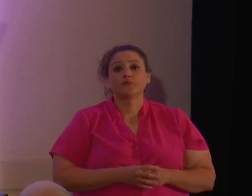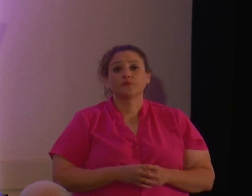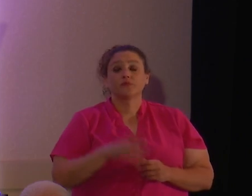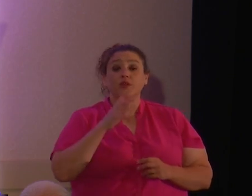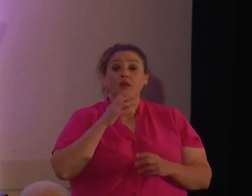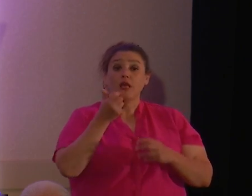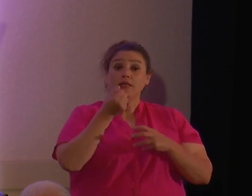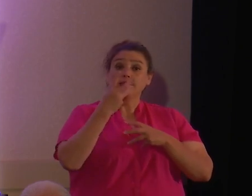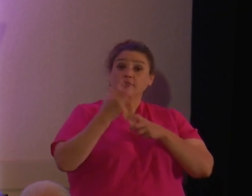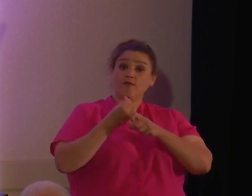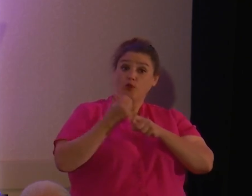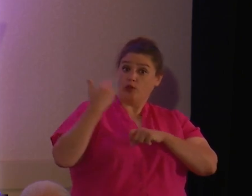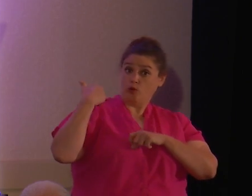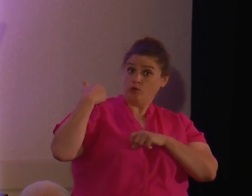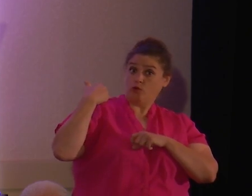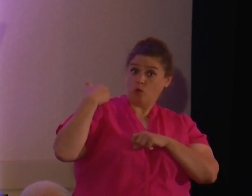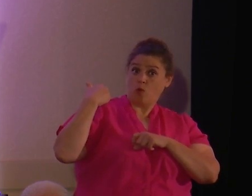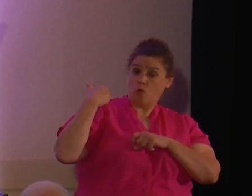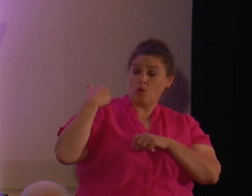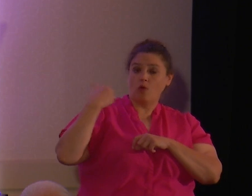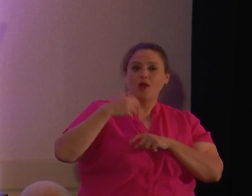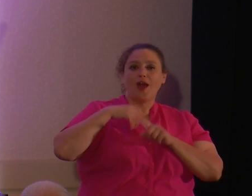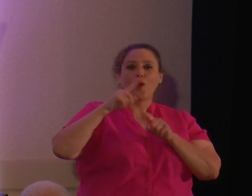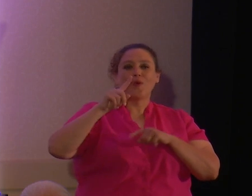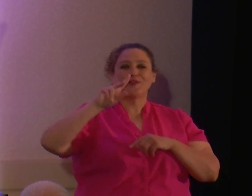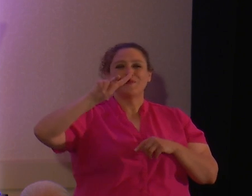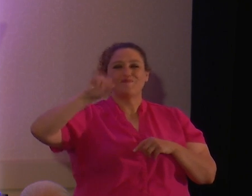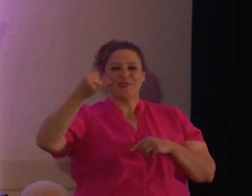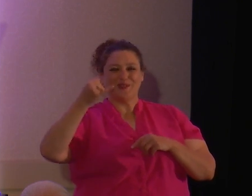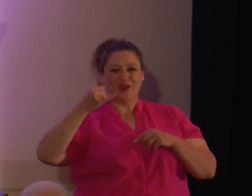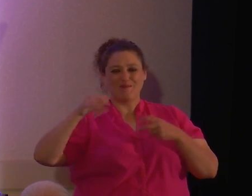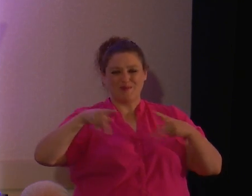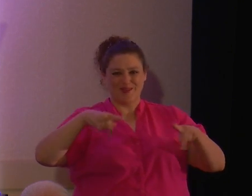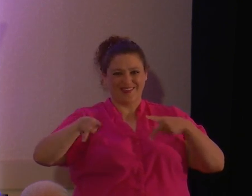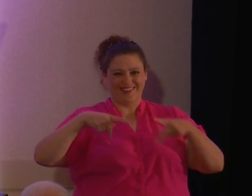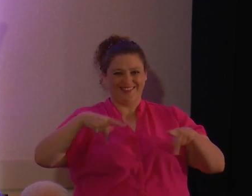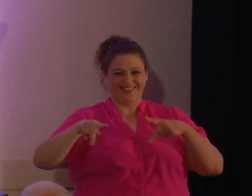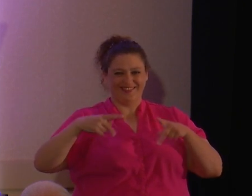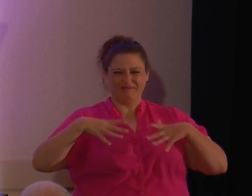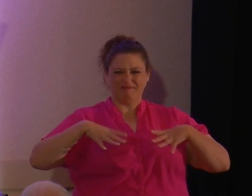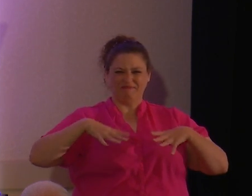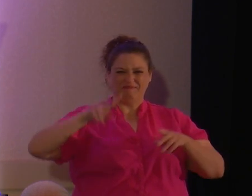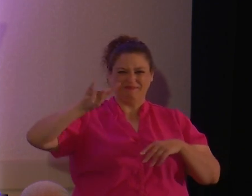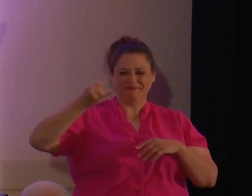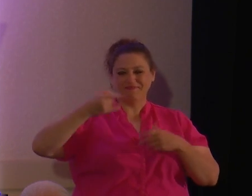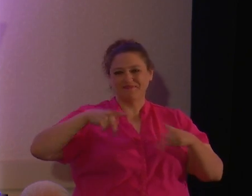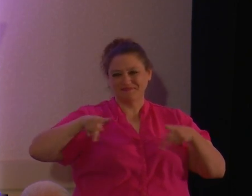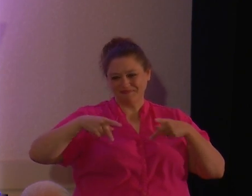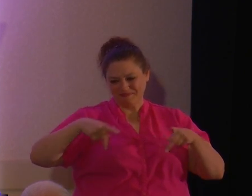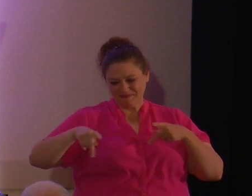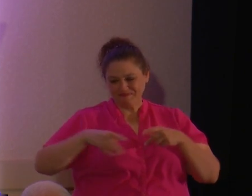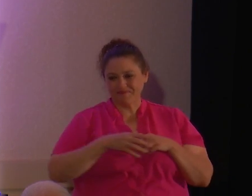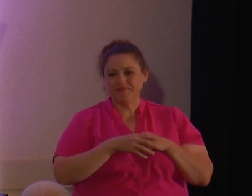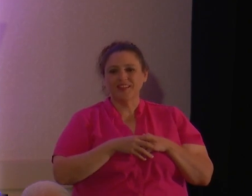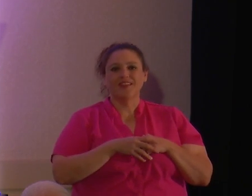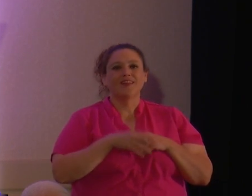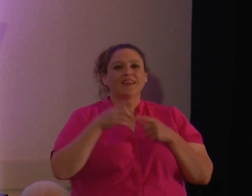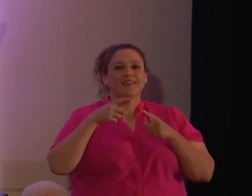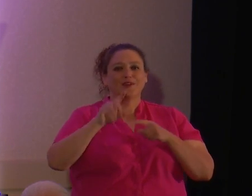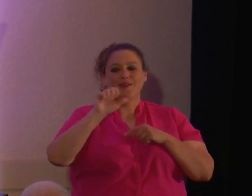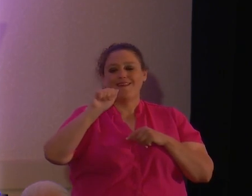several years ago, I attended a pajama party. A pajama party at an atheist